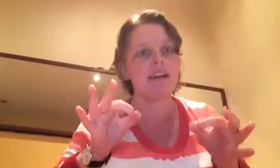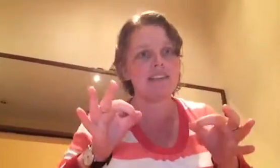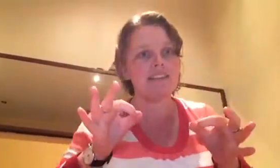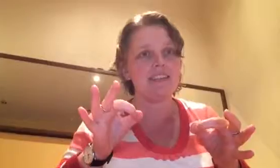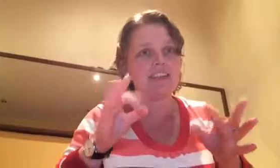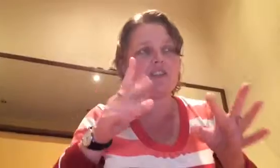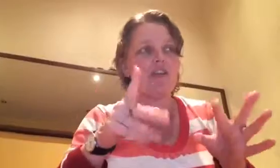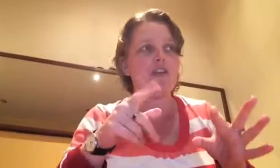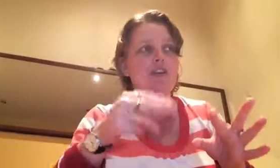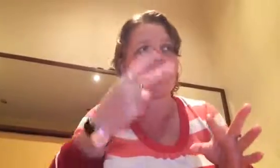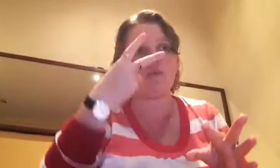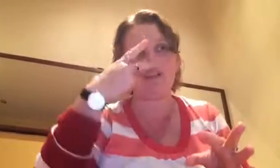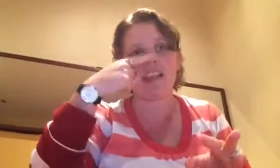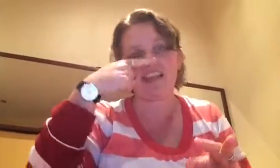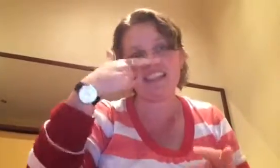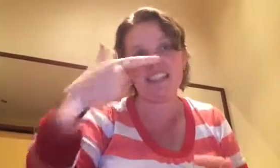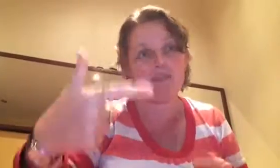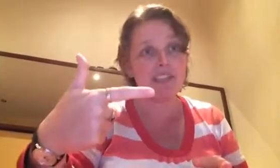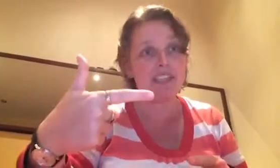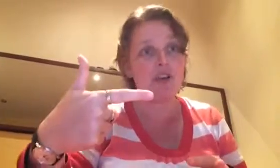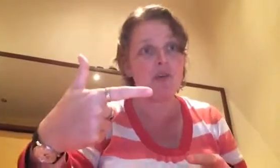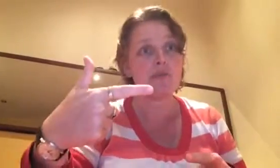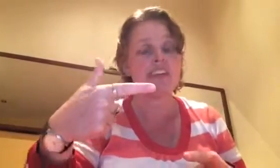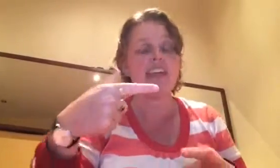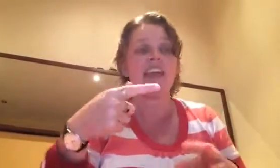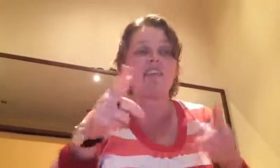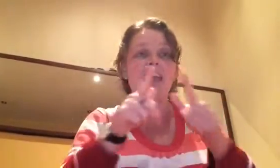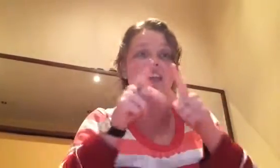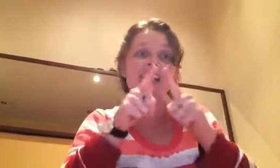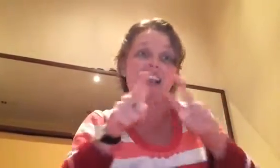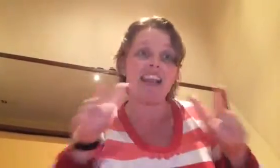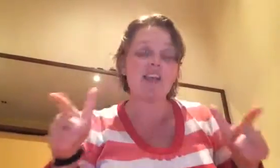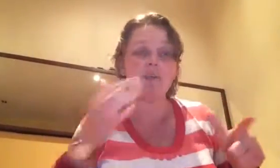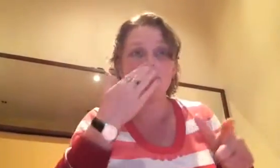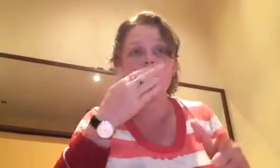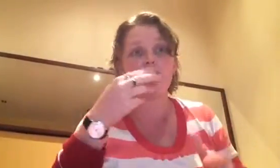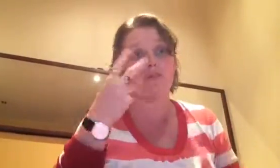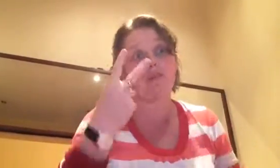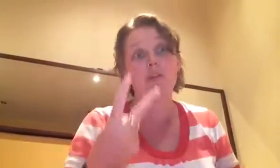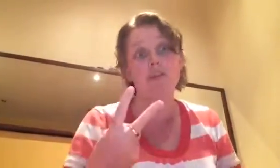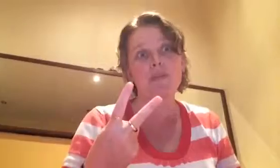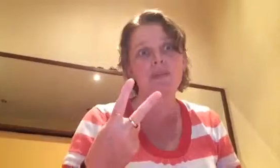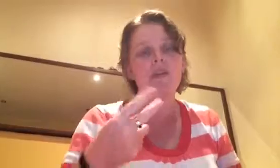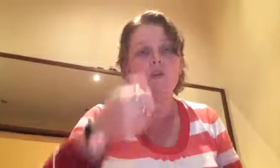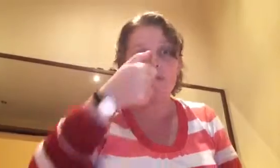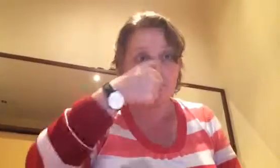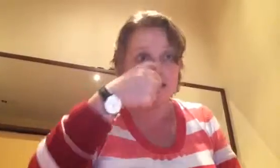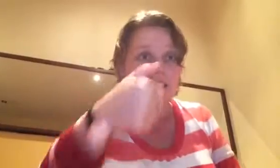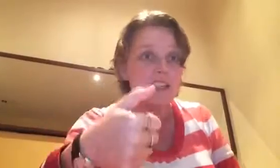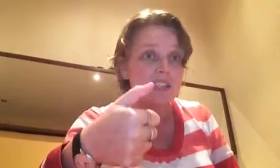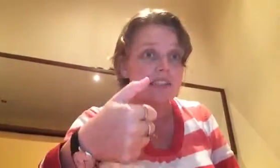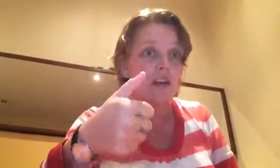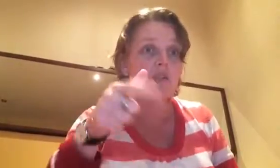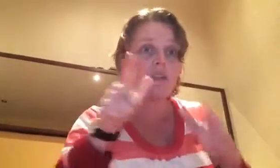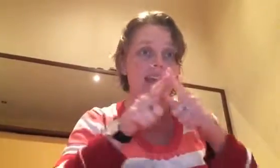behind. So they were like 7 years old and they had a language age of 2. Or they were 6 years old and they had